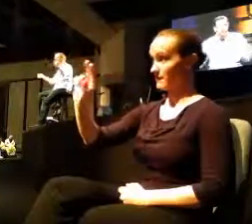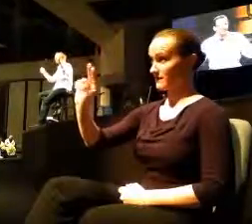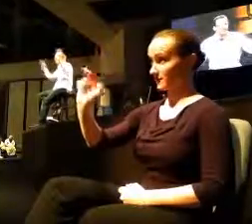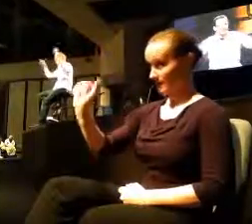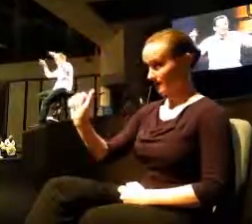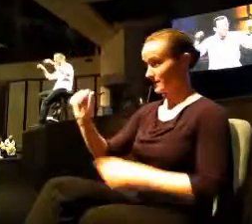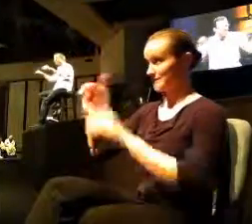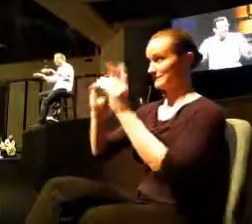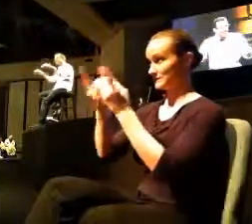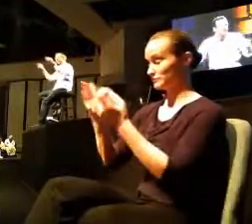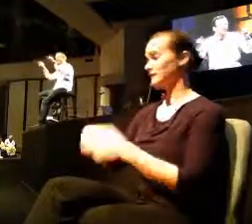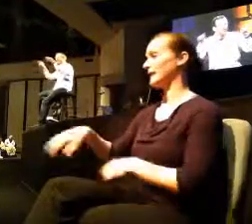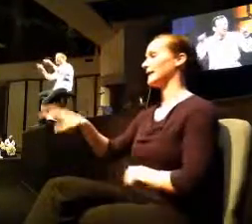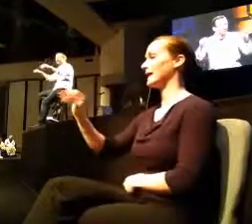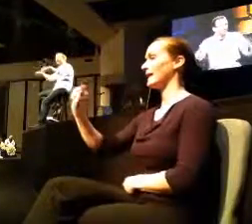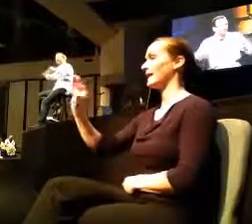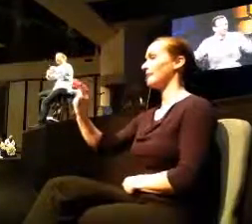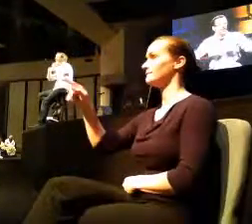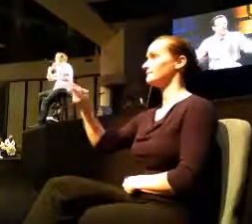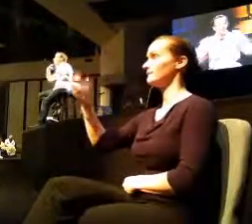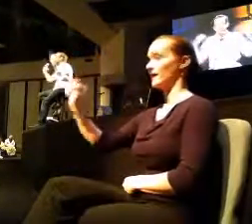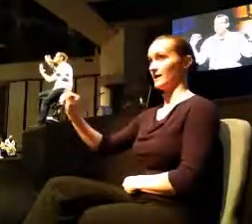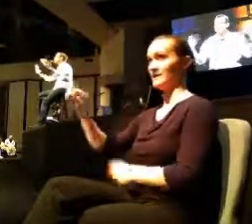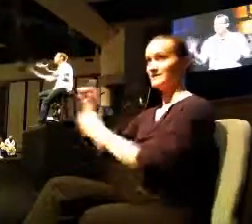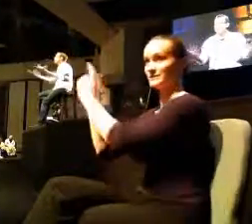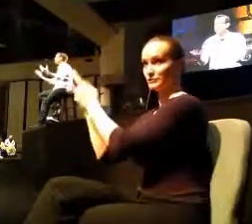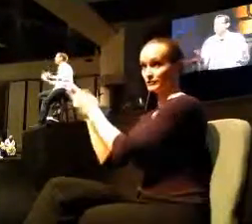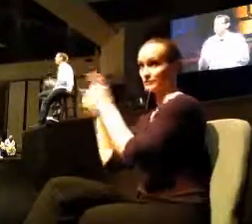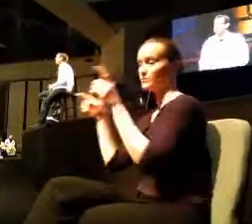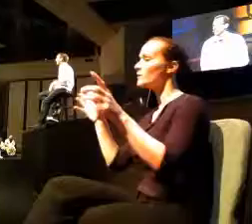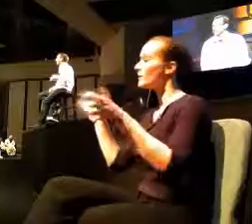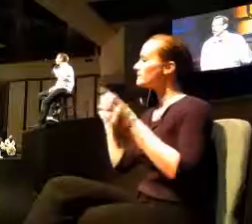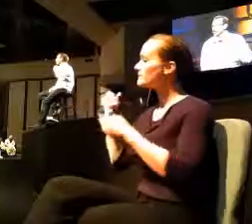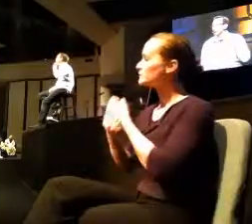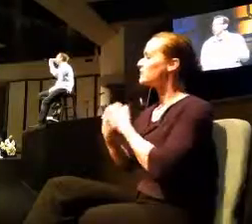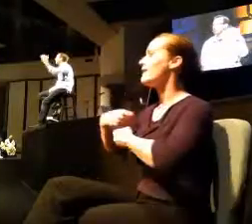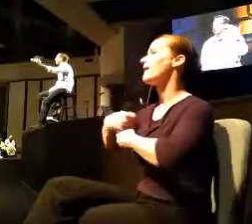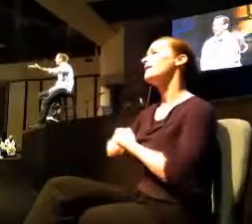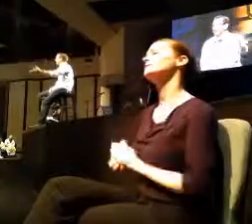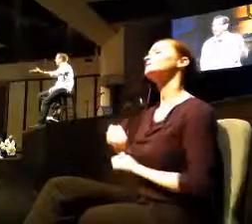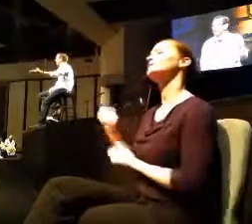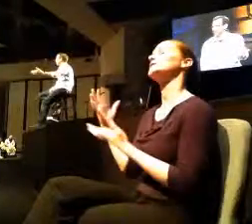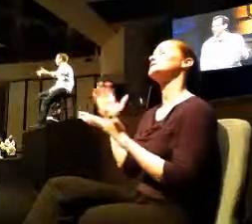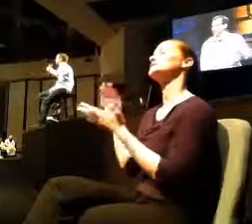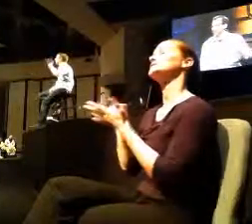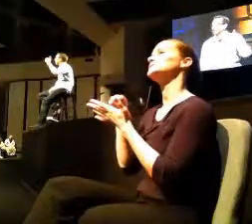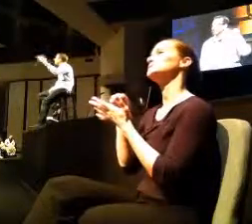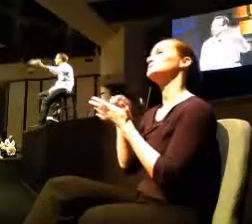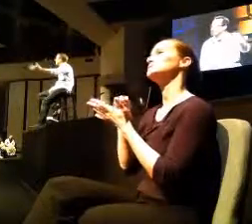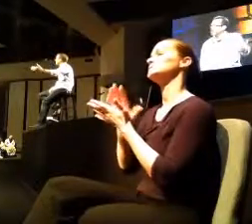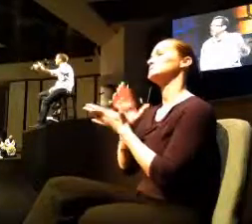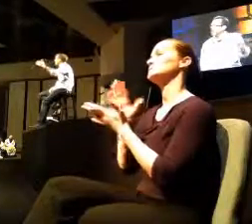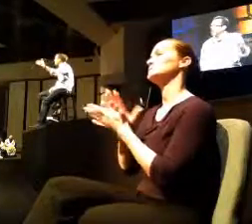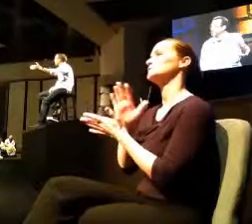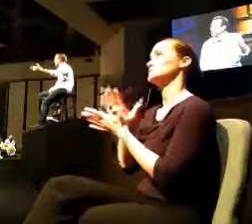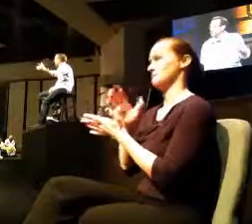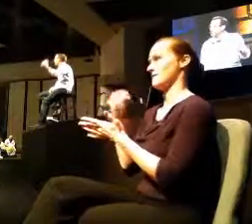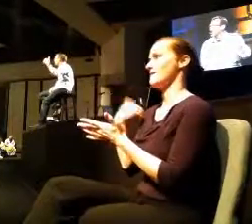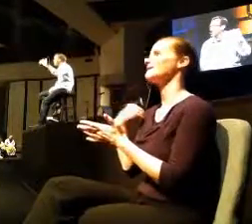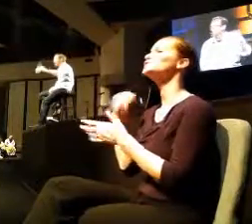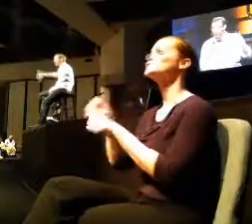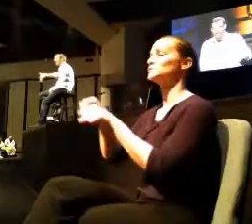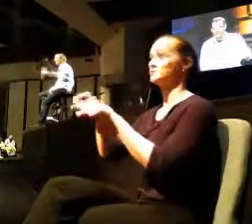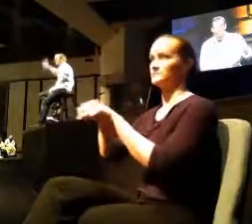shoes, because this church, this movement said, we're going to love them. We're going to love them in this way. And you